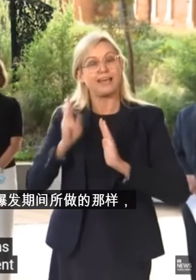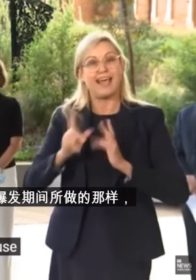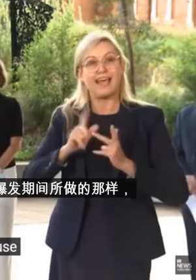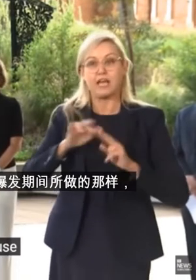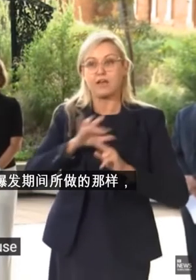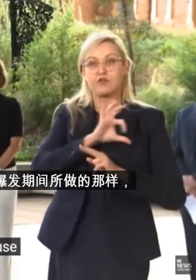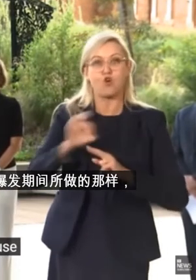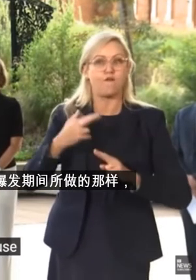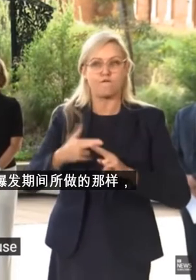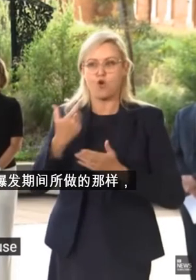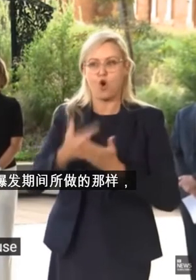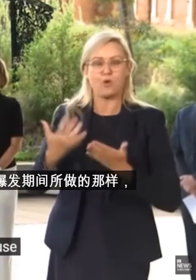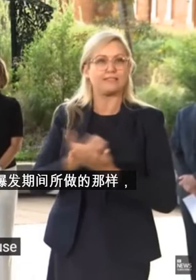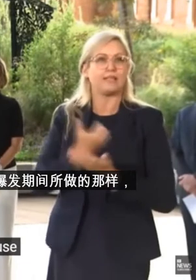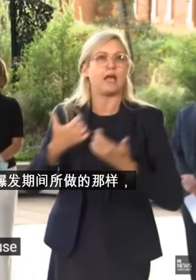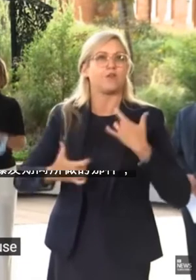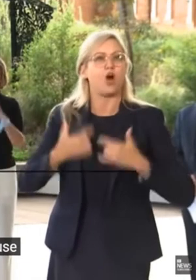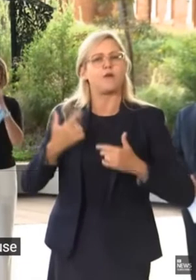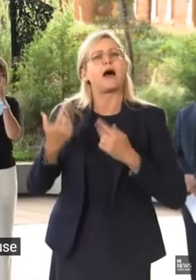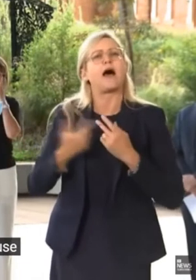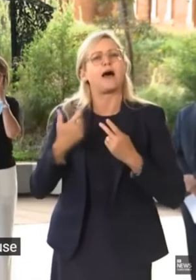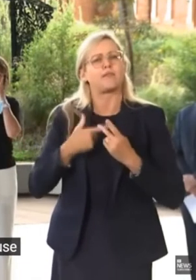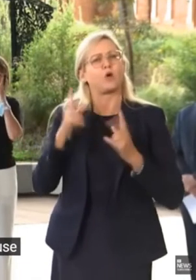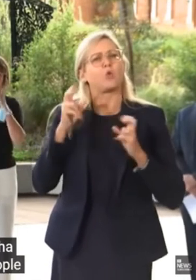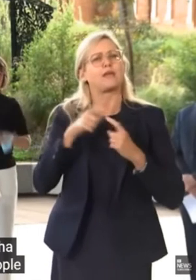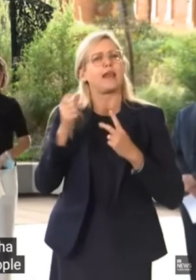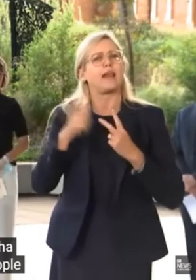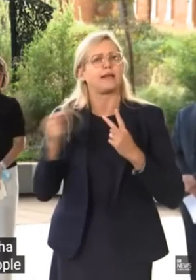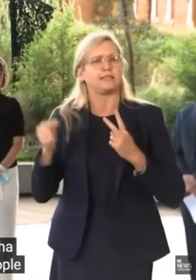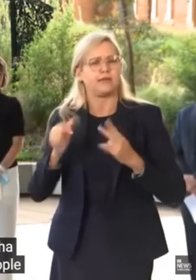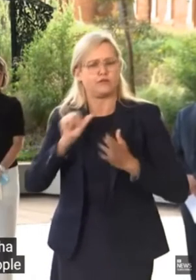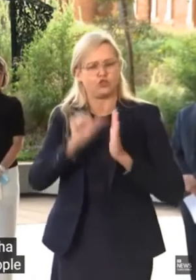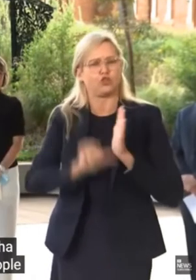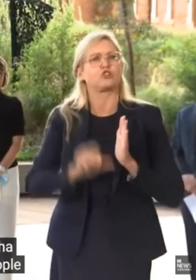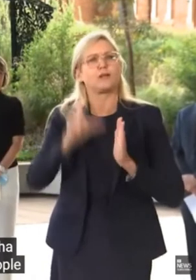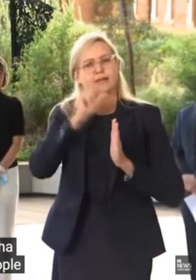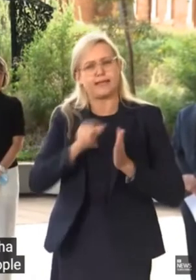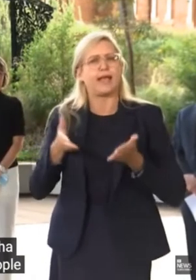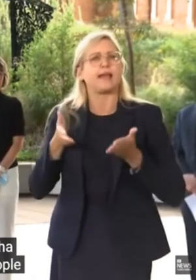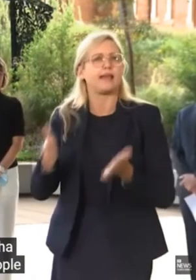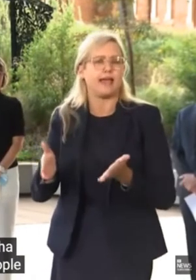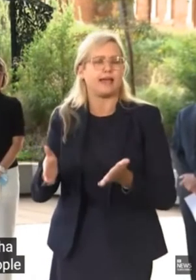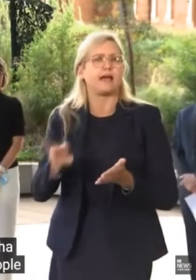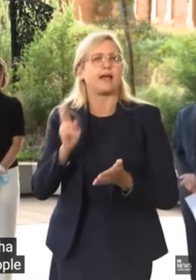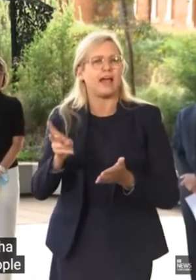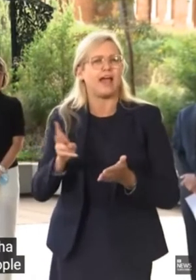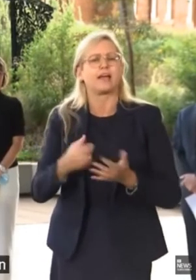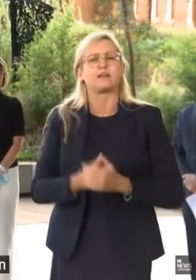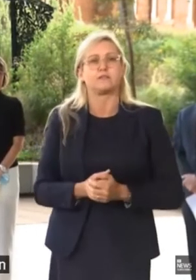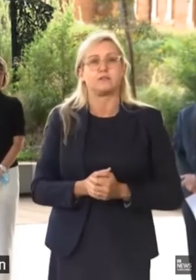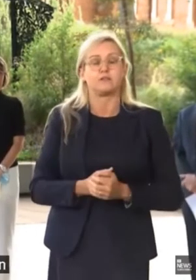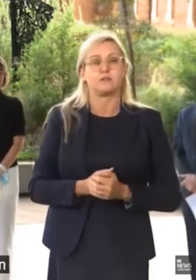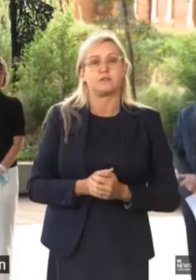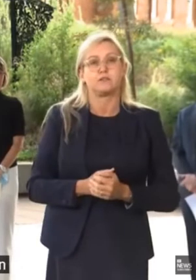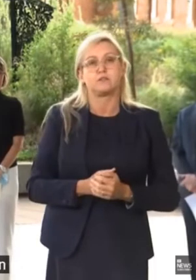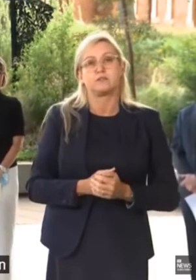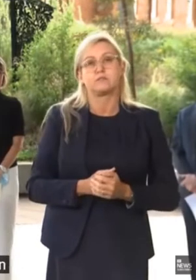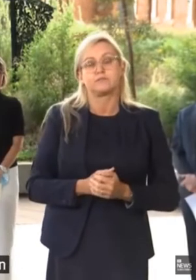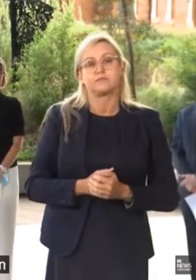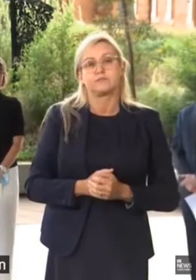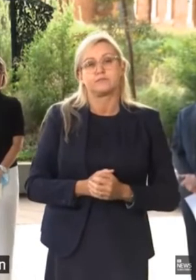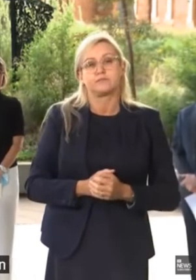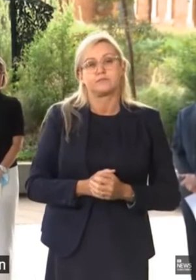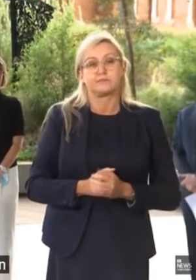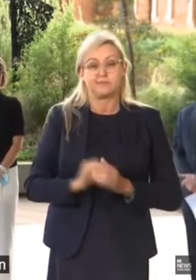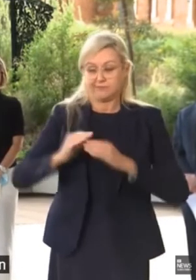during the Delta and Alpha outbreaks. I want to thank people for their patience. This is surgery that should occur in over